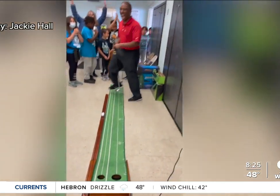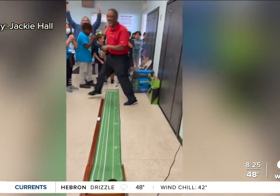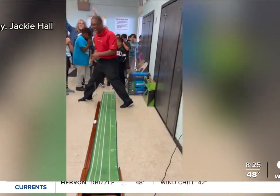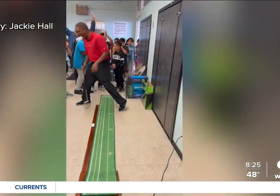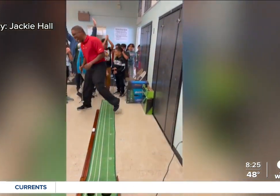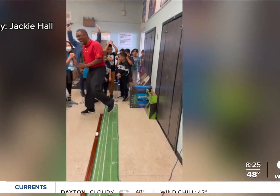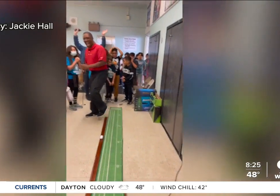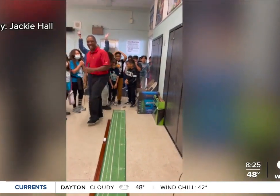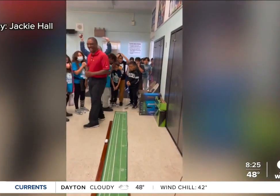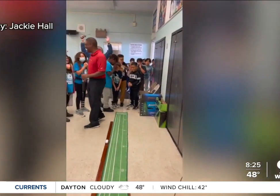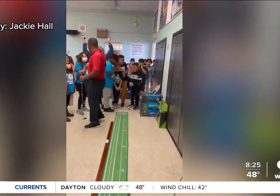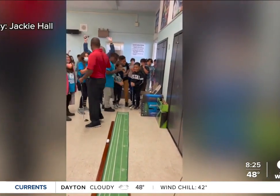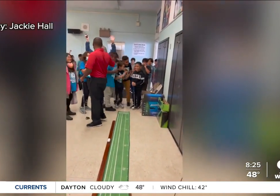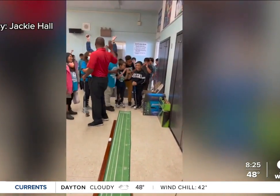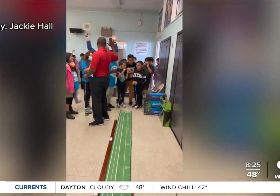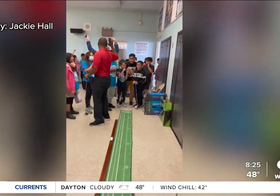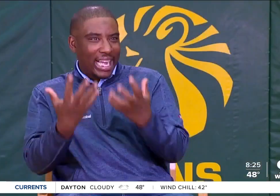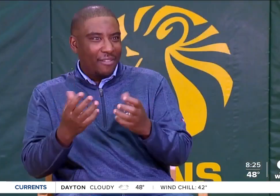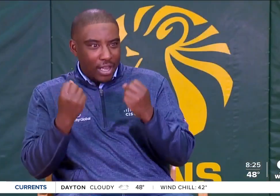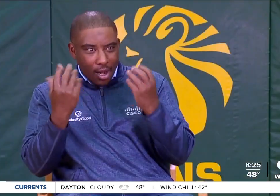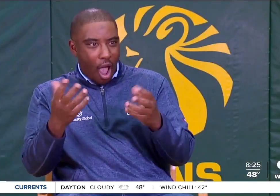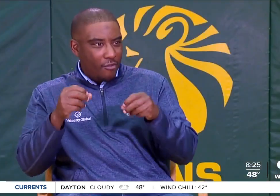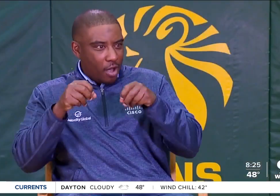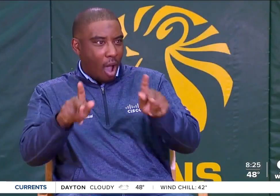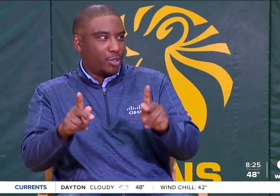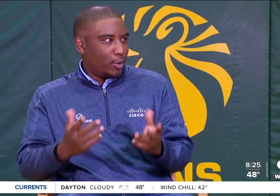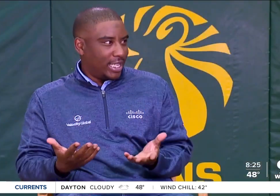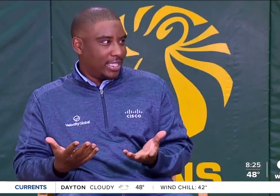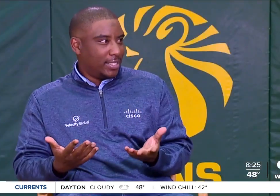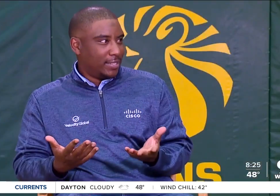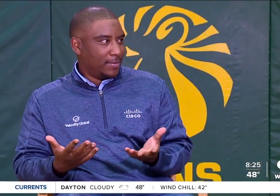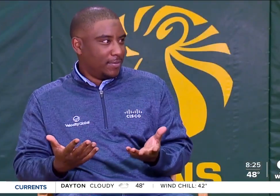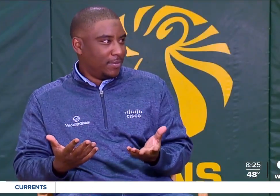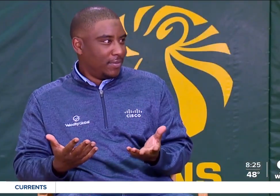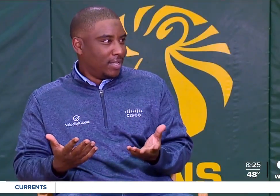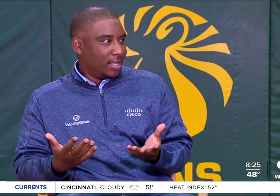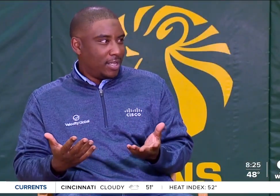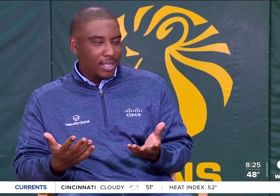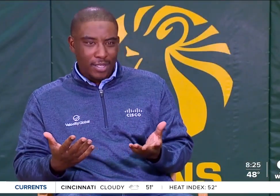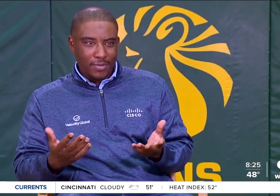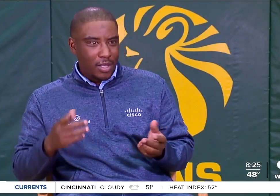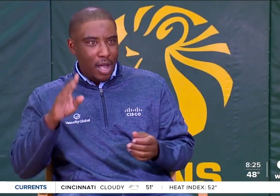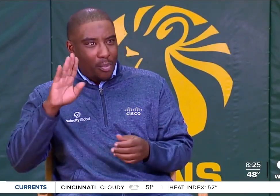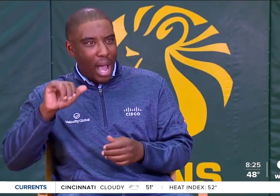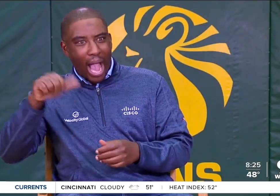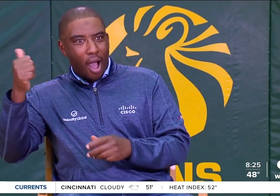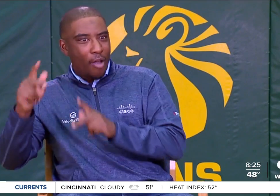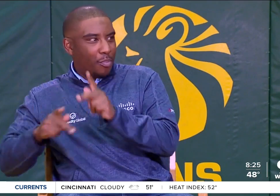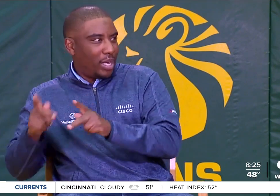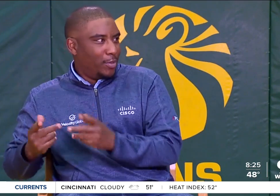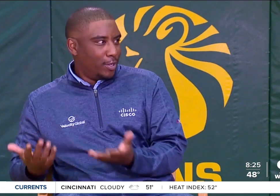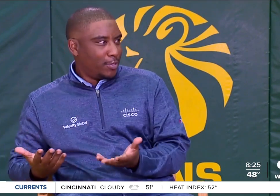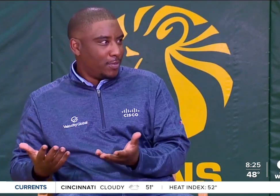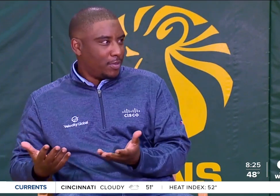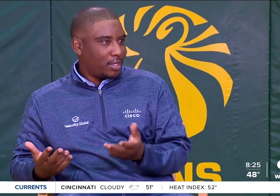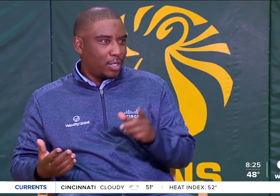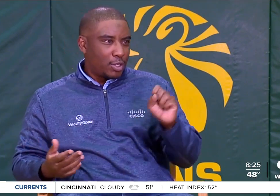In my life, and personally, I was given many opportunities by other people.